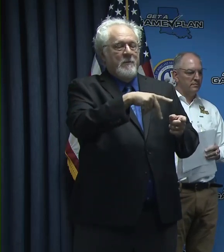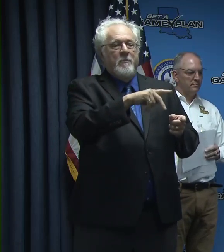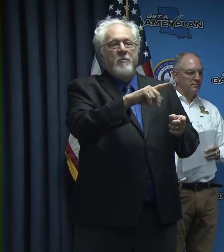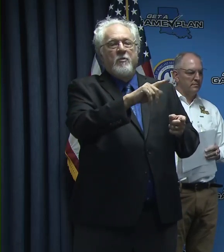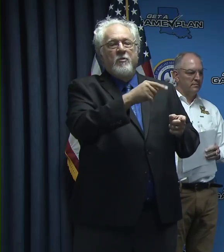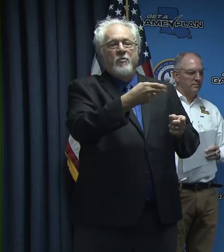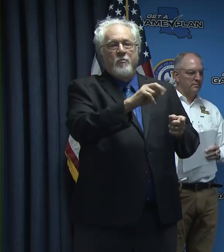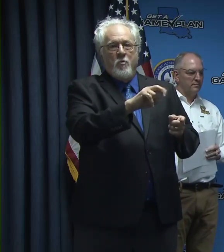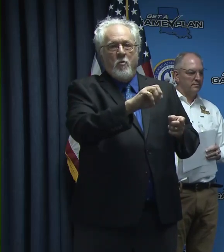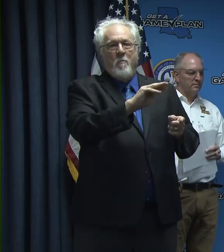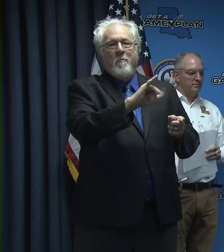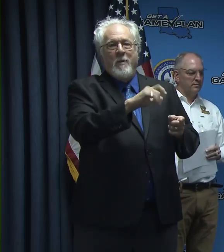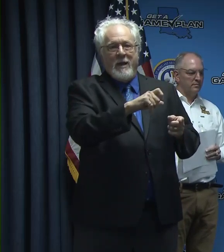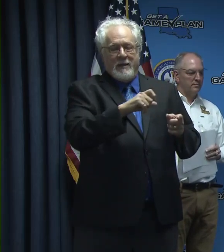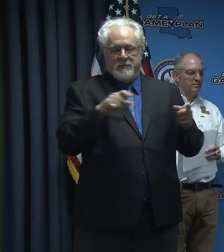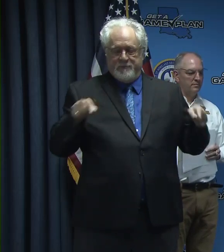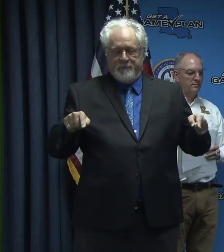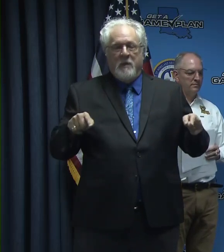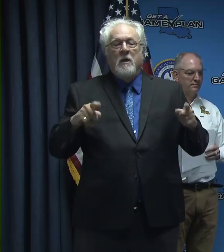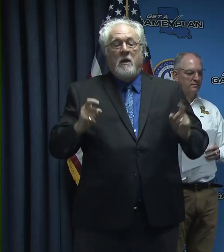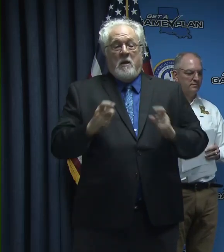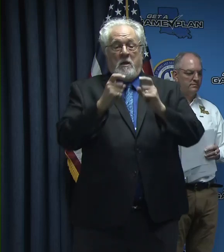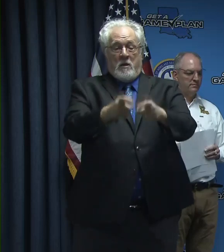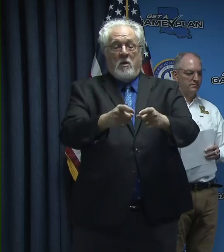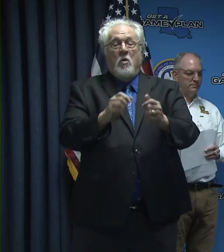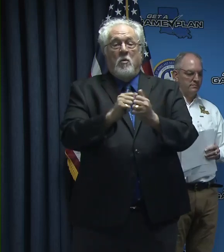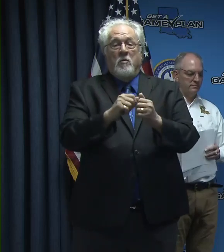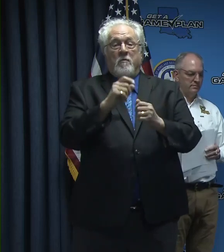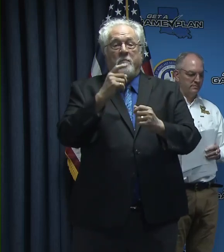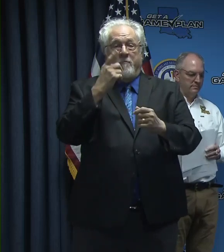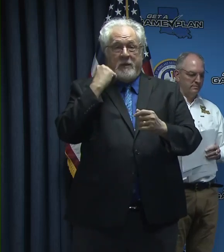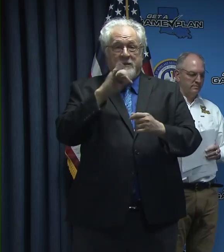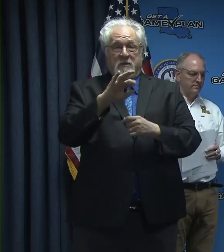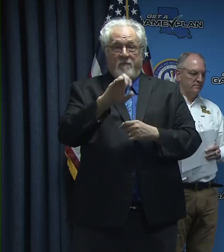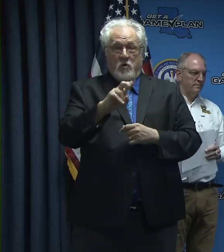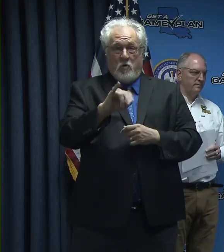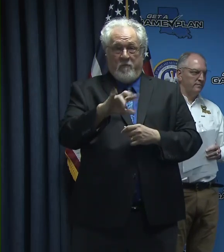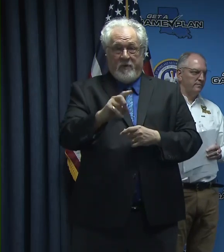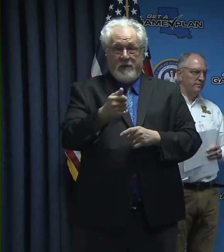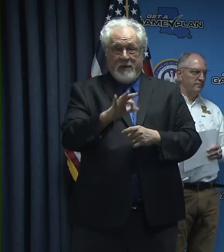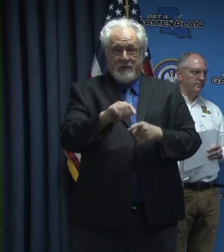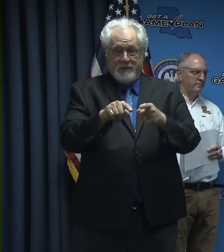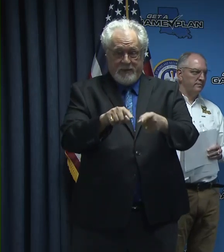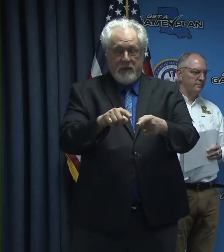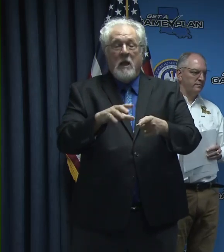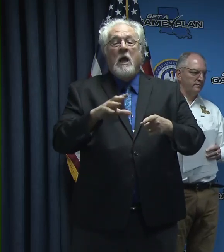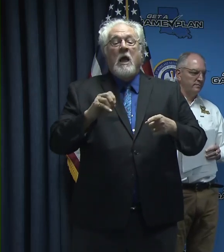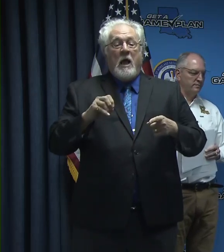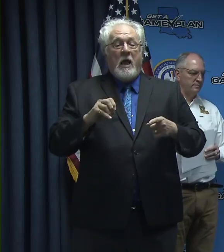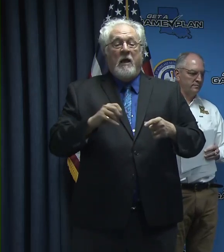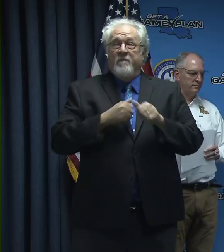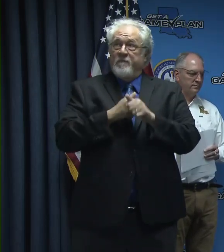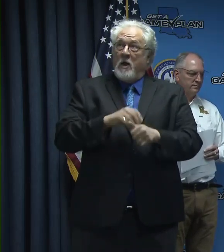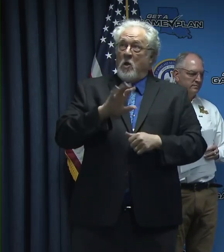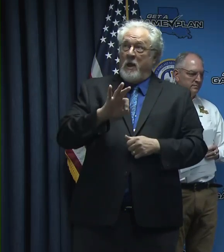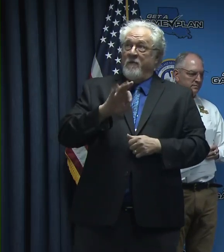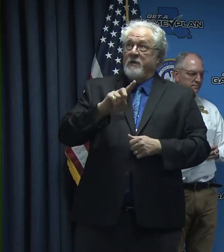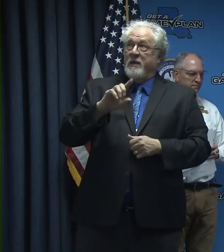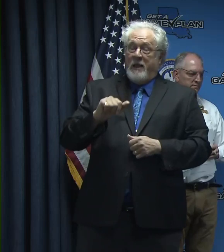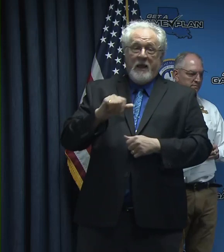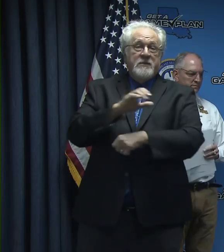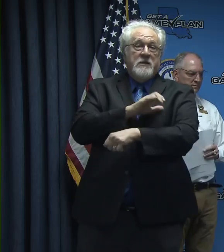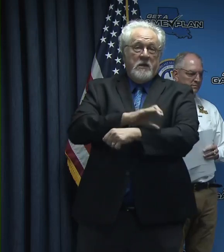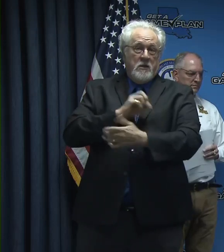in connection with the current COVID-19 pandemic and in accordance with FDA's